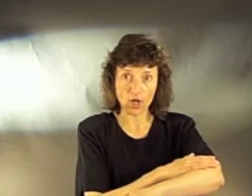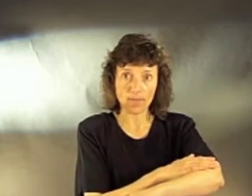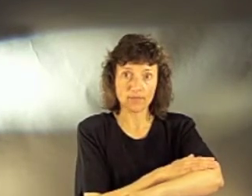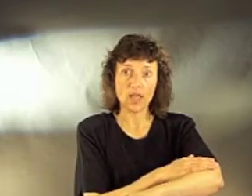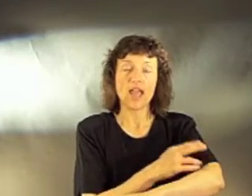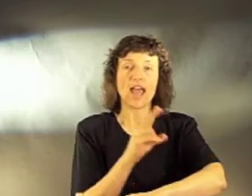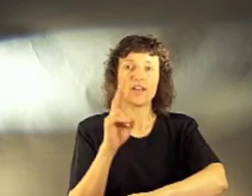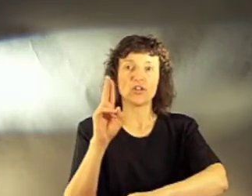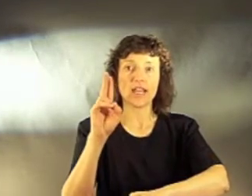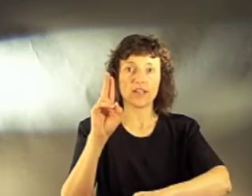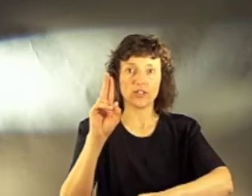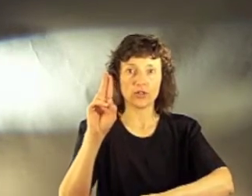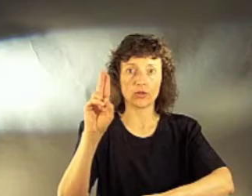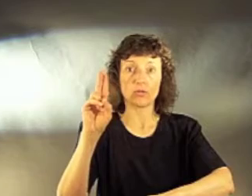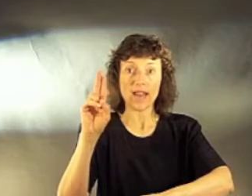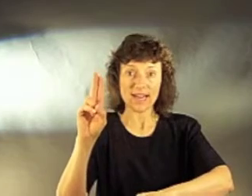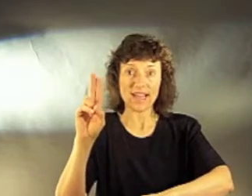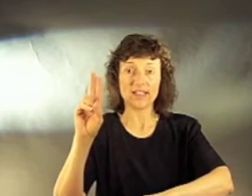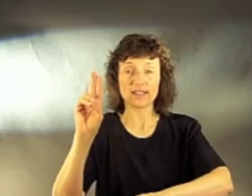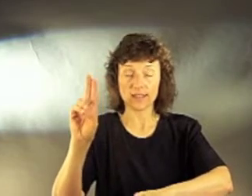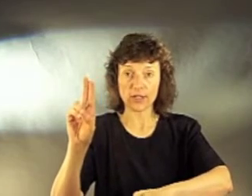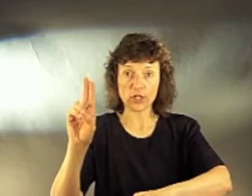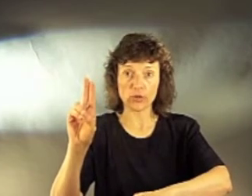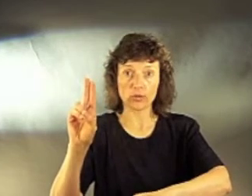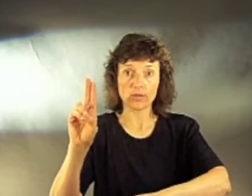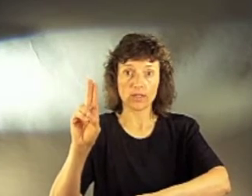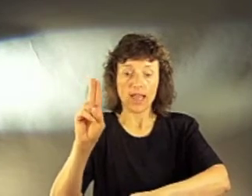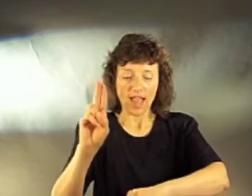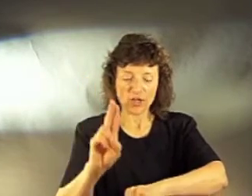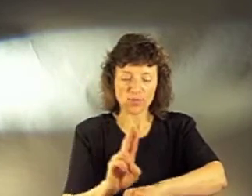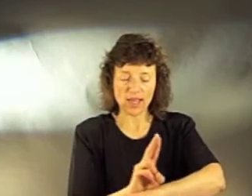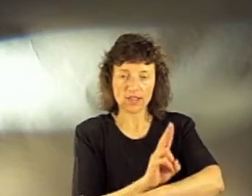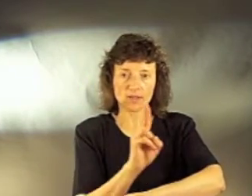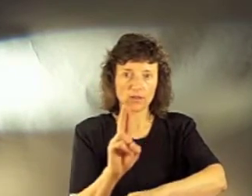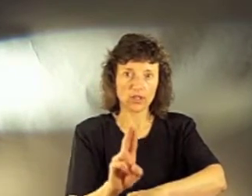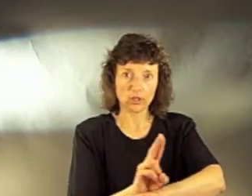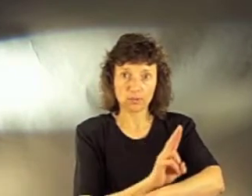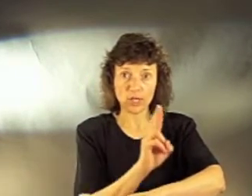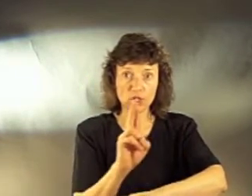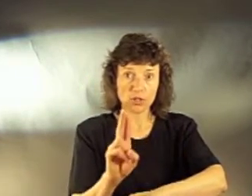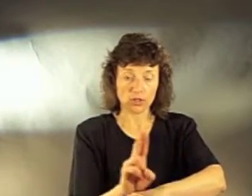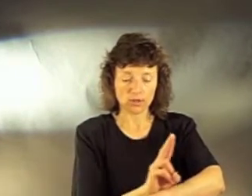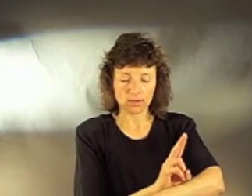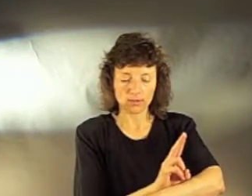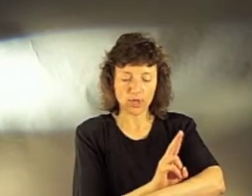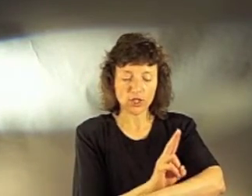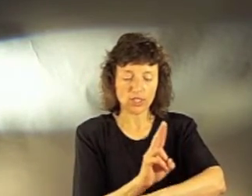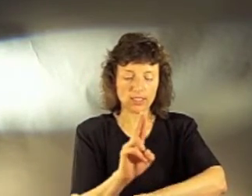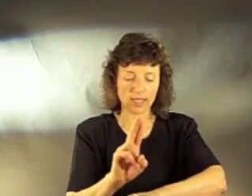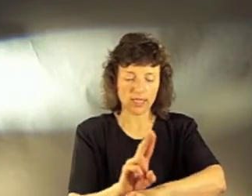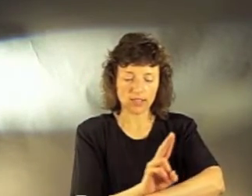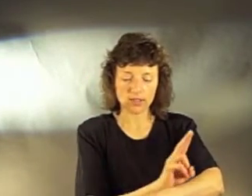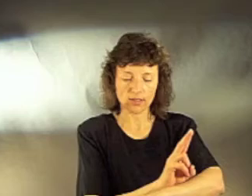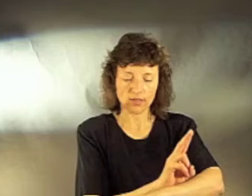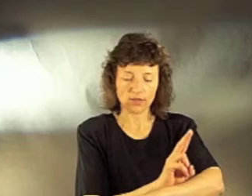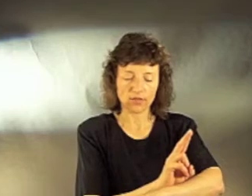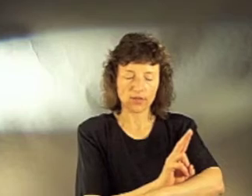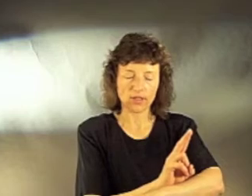arm. And your right hand is the letter U, and you make little brushes against